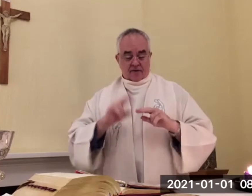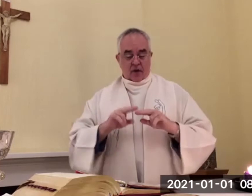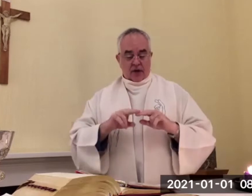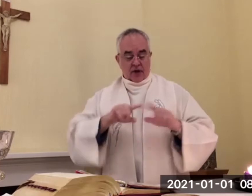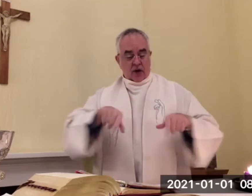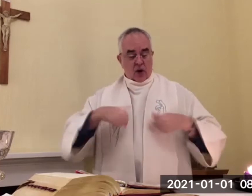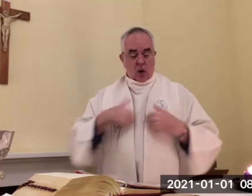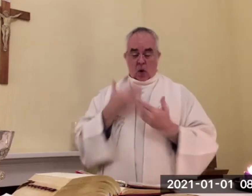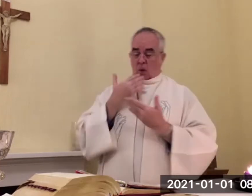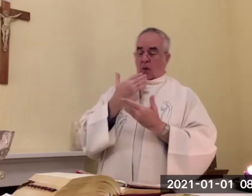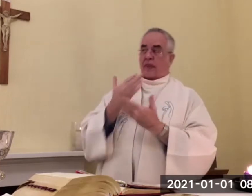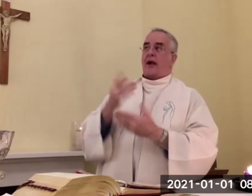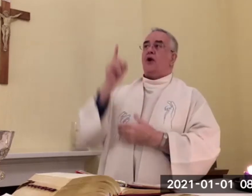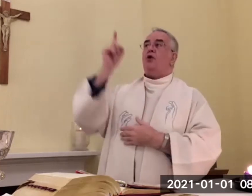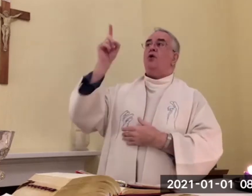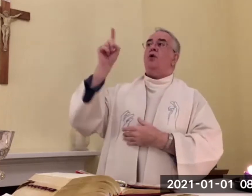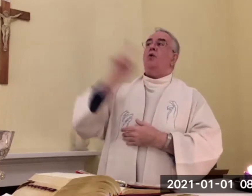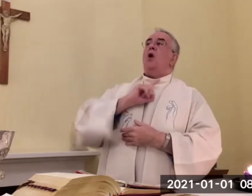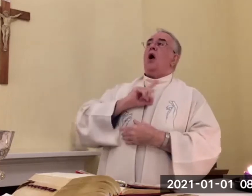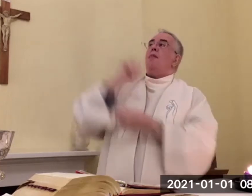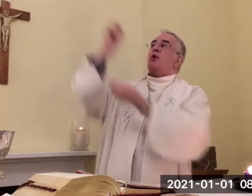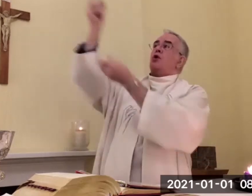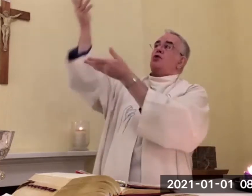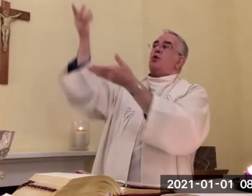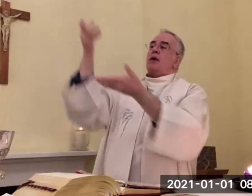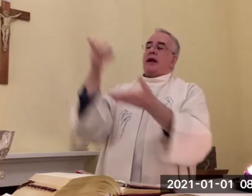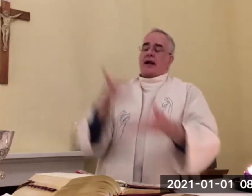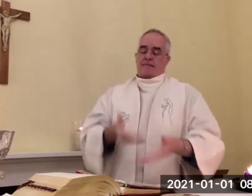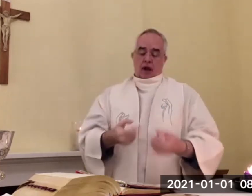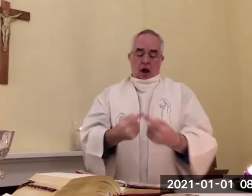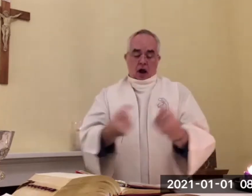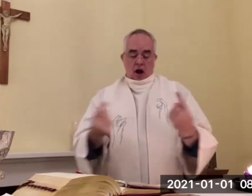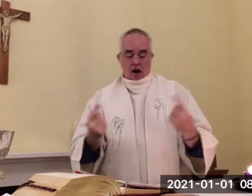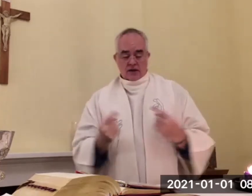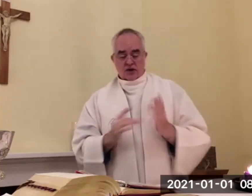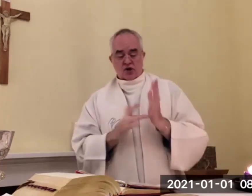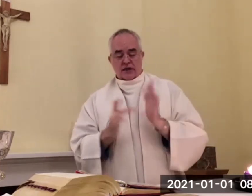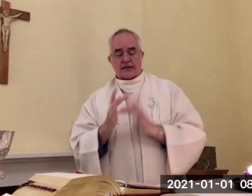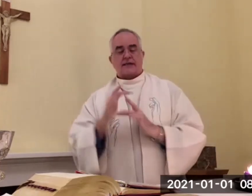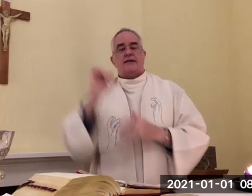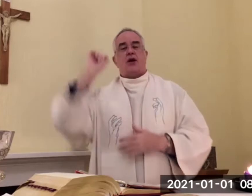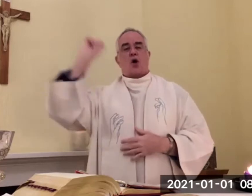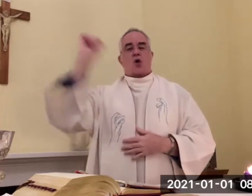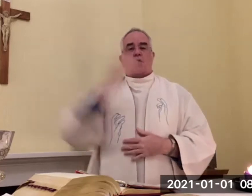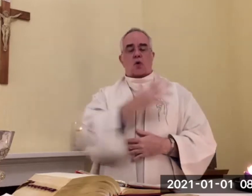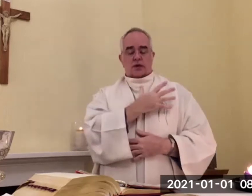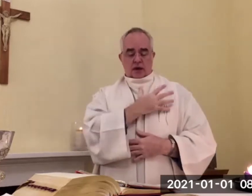Father, we thank you because you gave us, Jesus, your son.